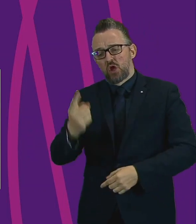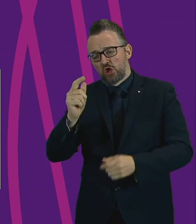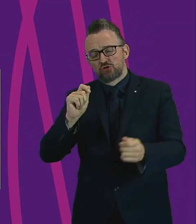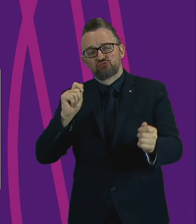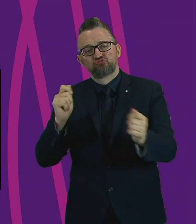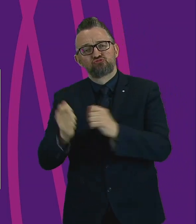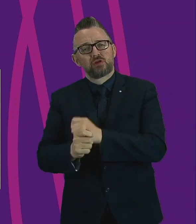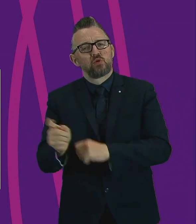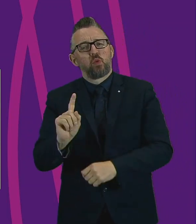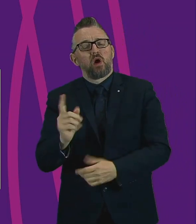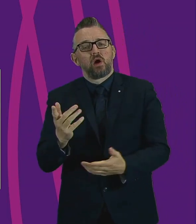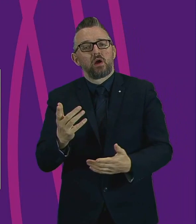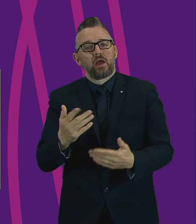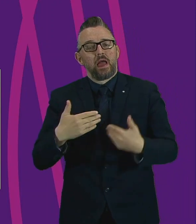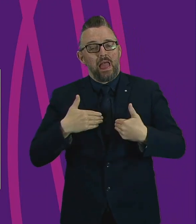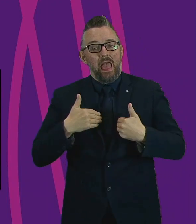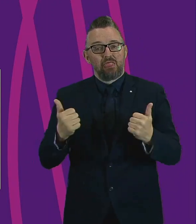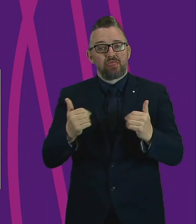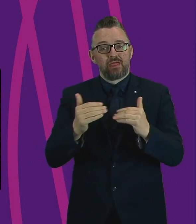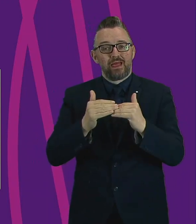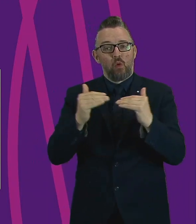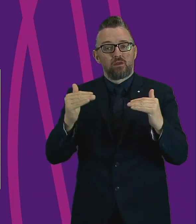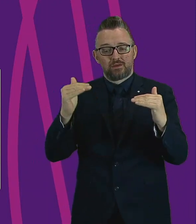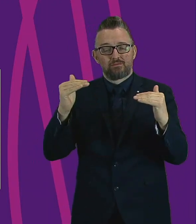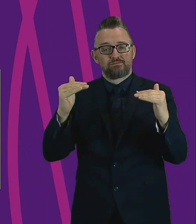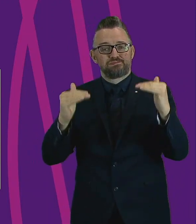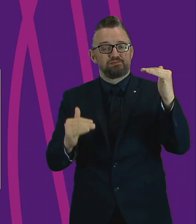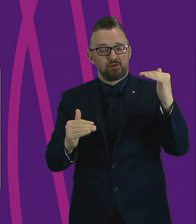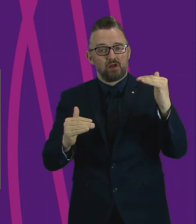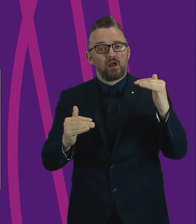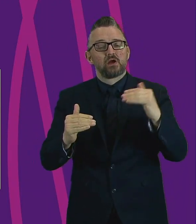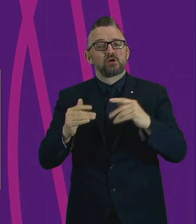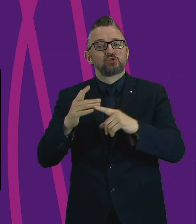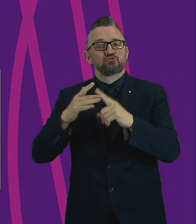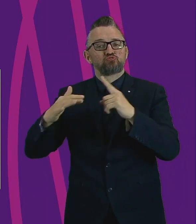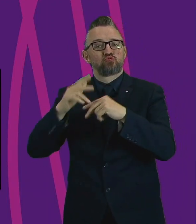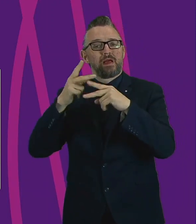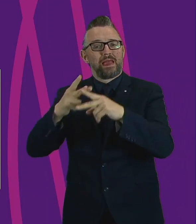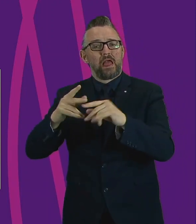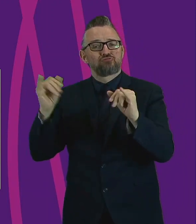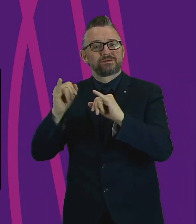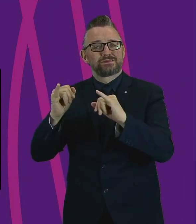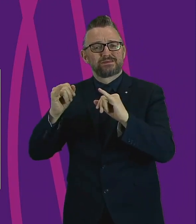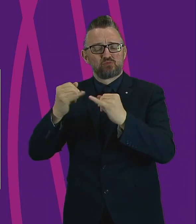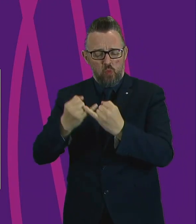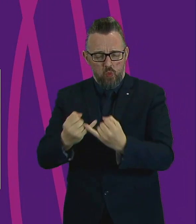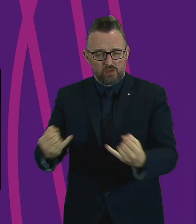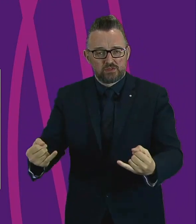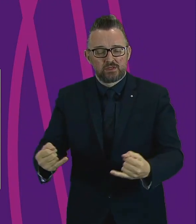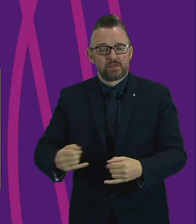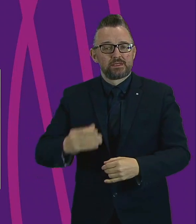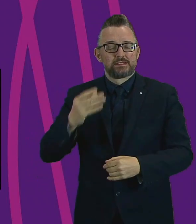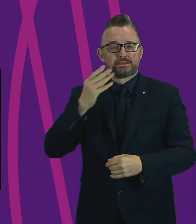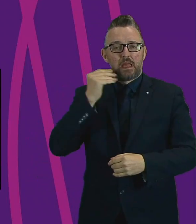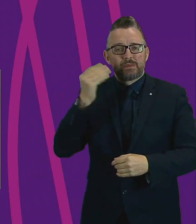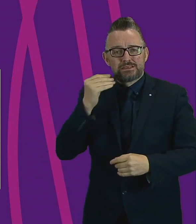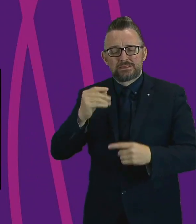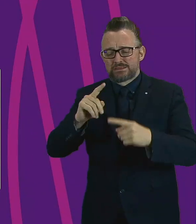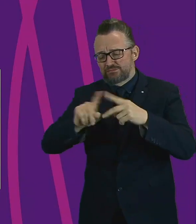health inequality widens and the social care crisis deepens. COVID, just like cancer, diabetes and so many other